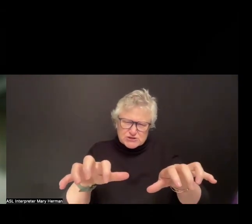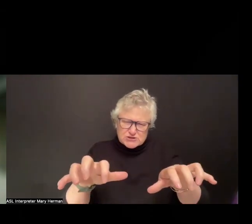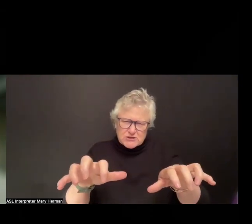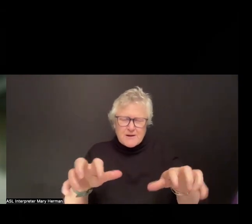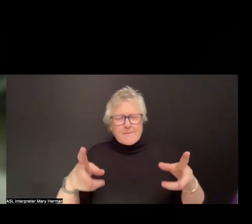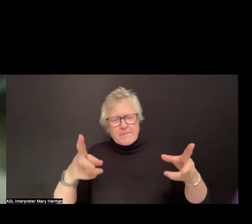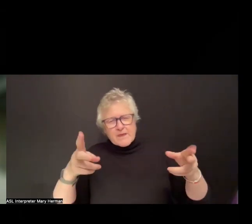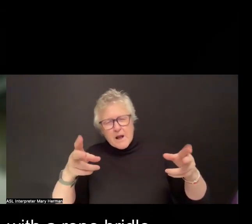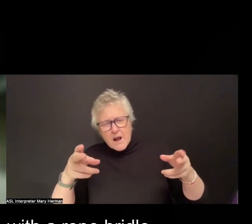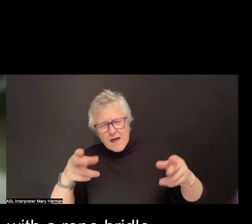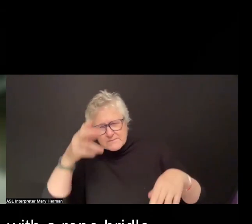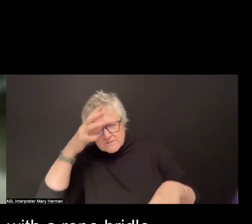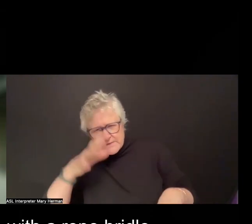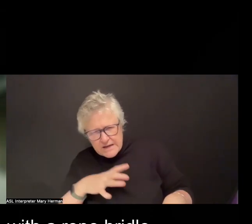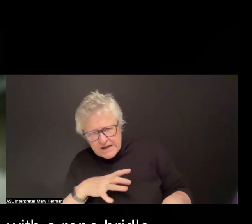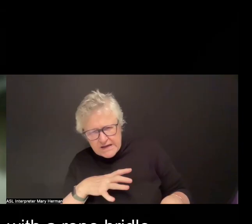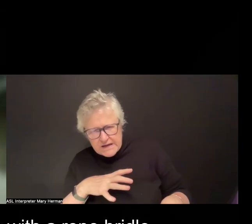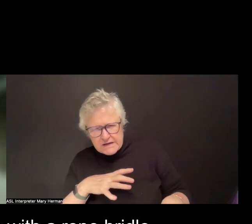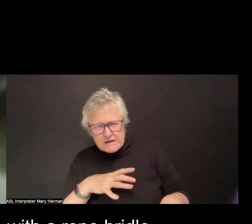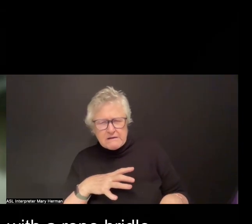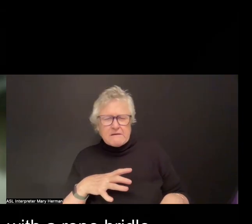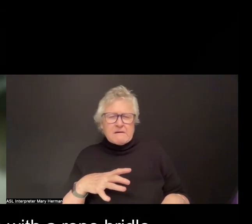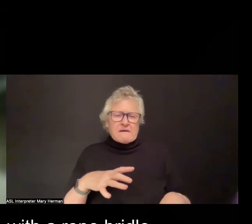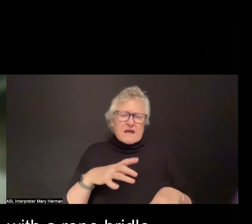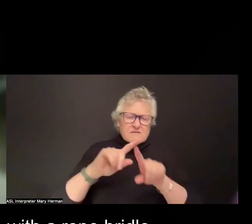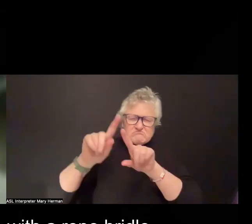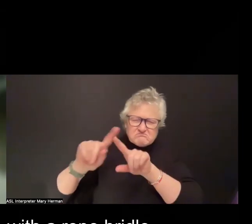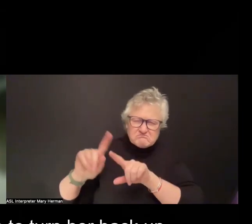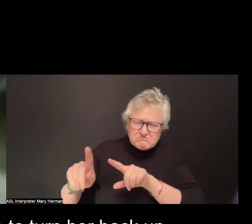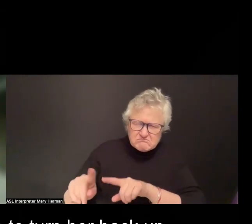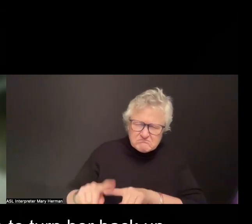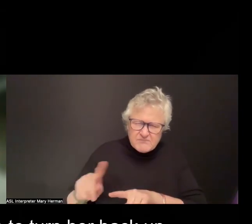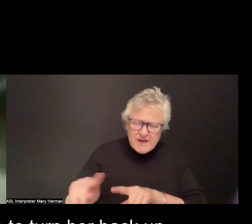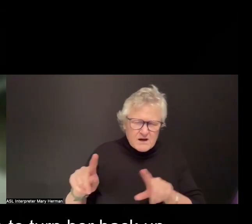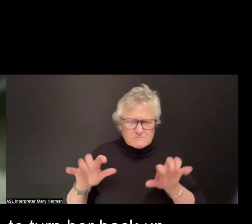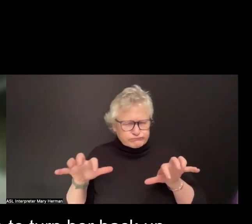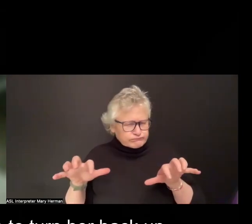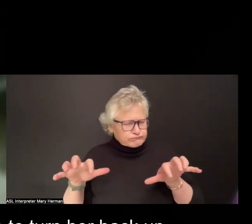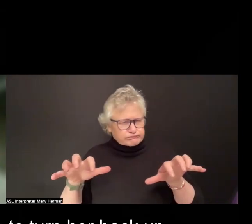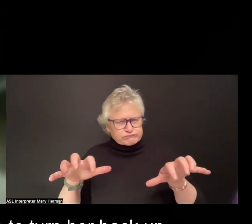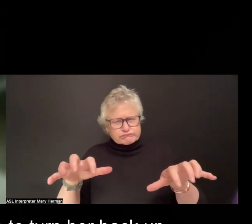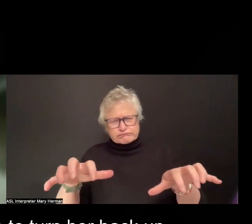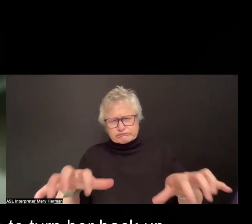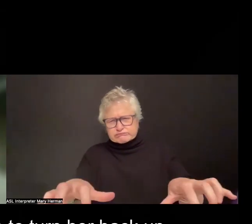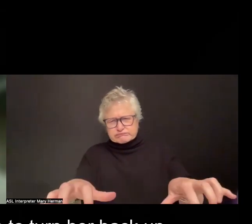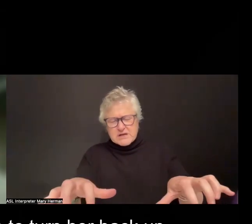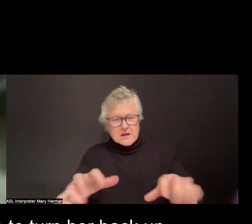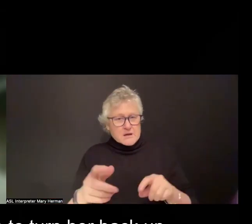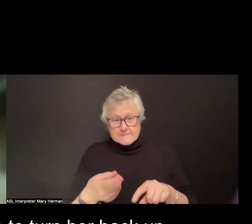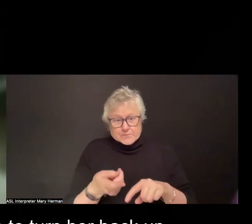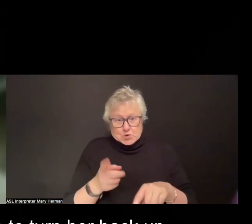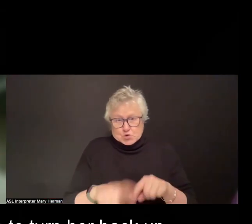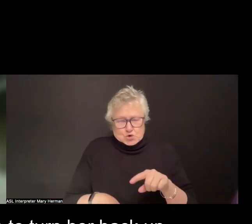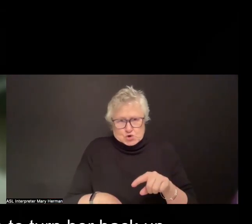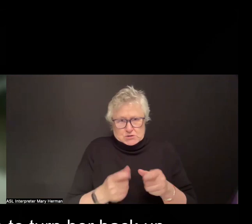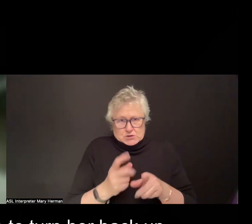excitement. A chestnut horse with a rope bridle stood in the street, hemmed in by people around him, unable to turn or back up, lifting